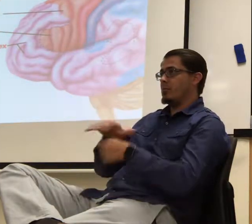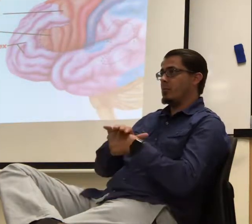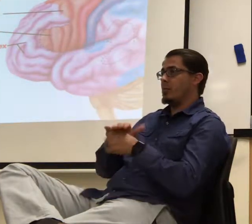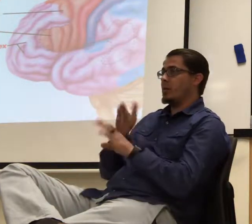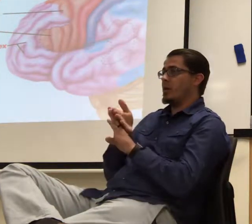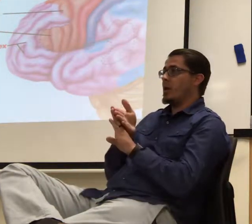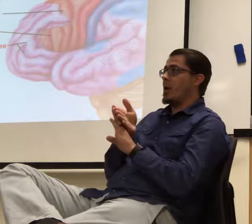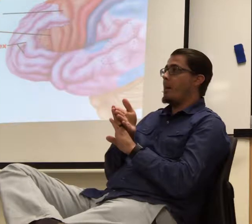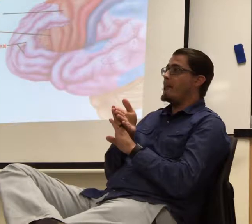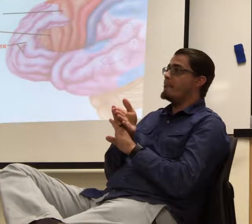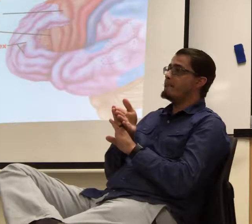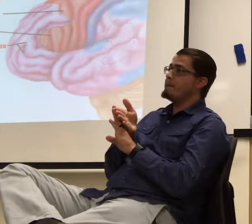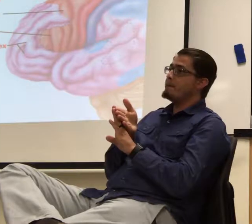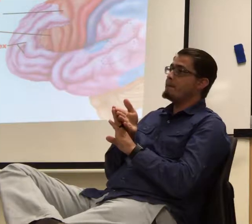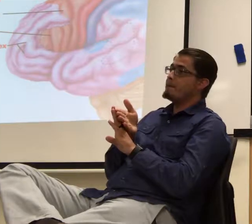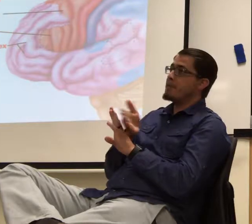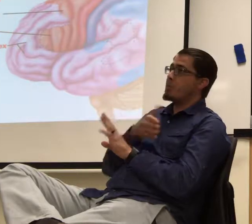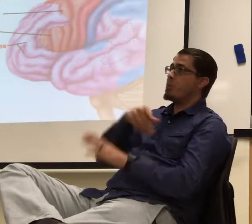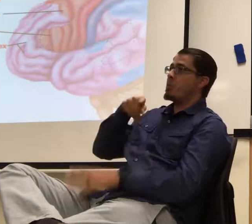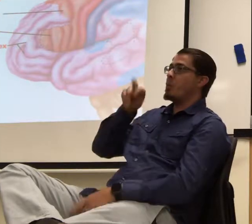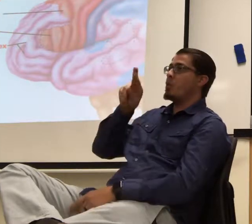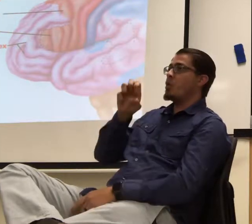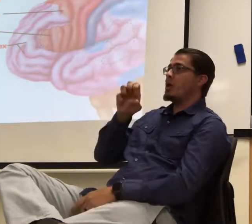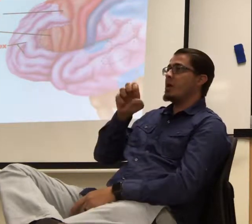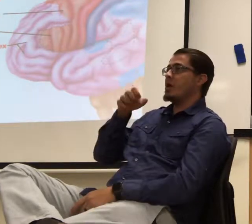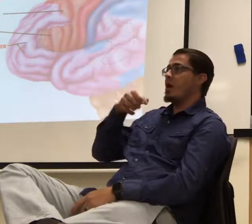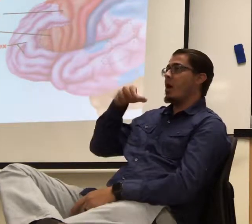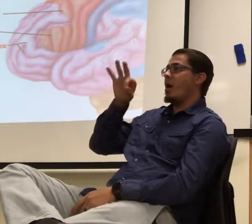prefrontal cortex.